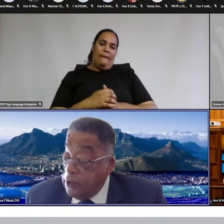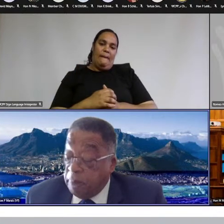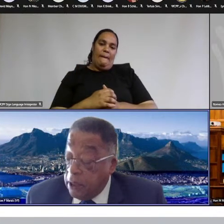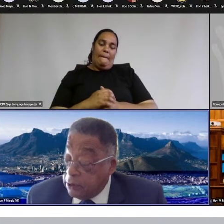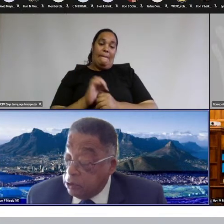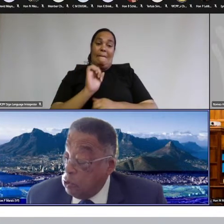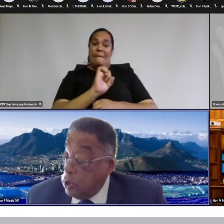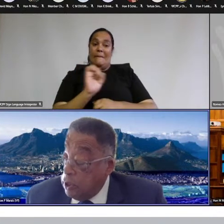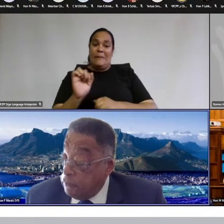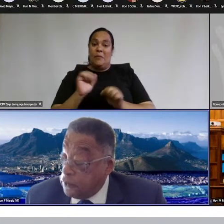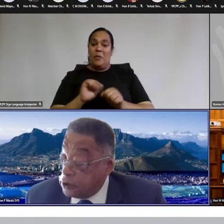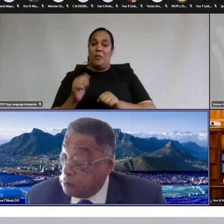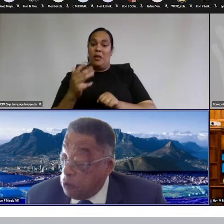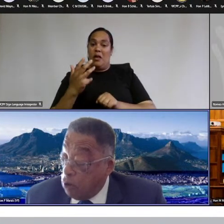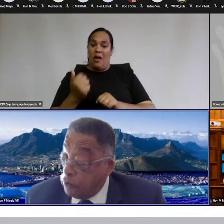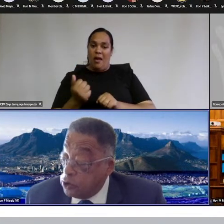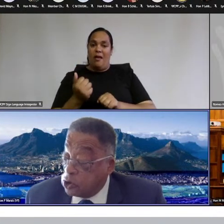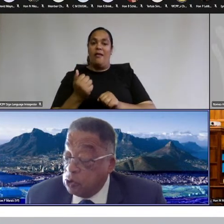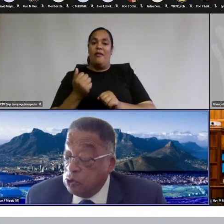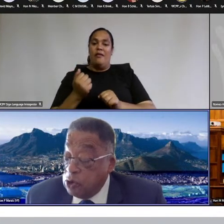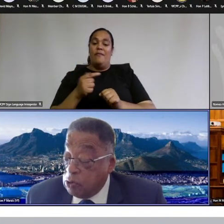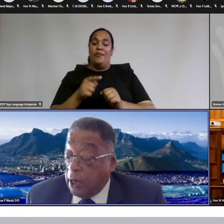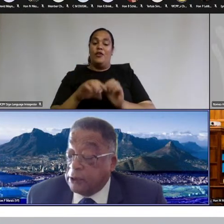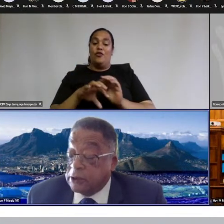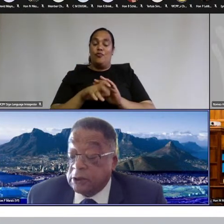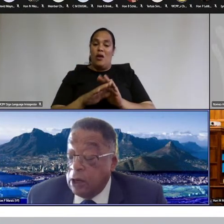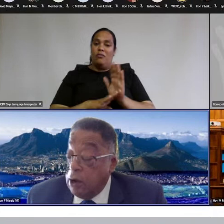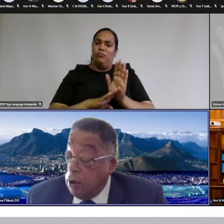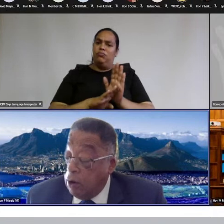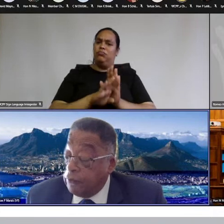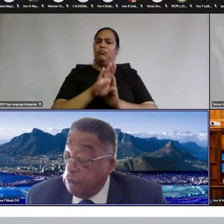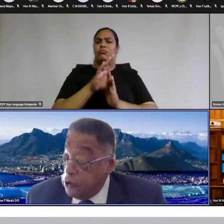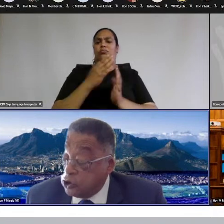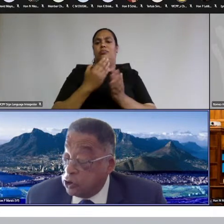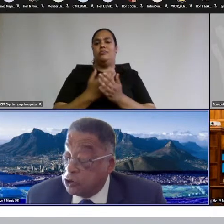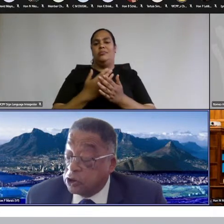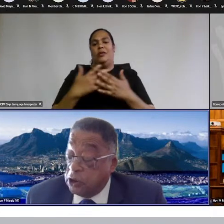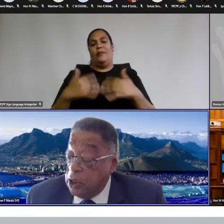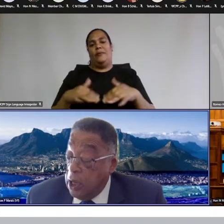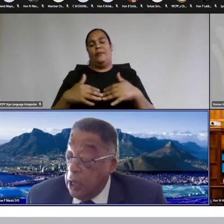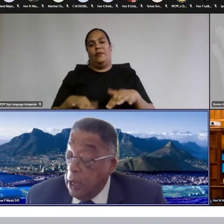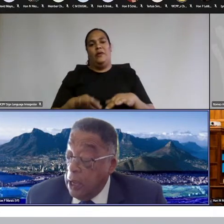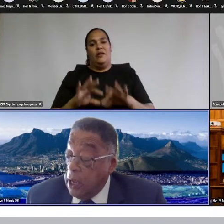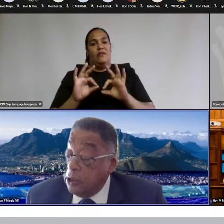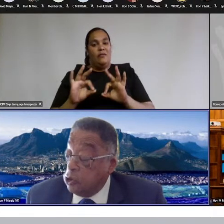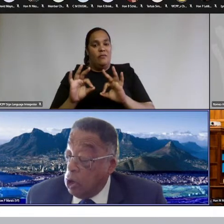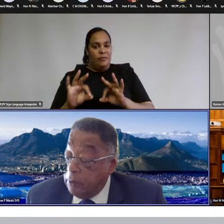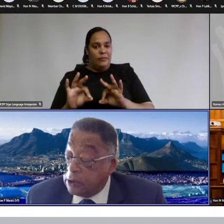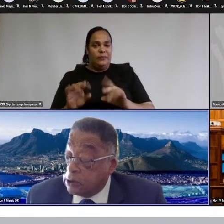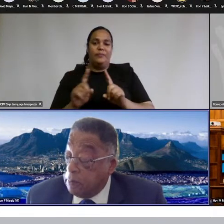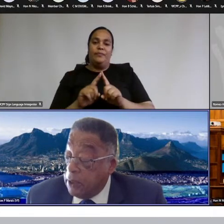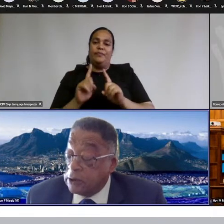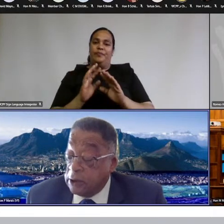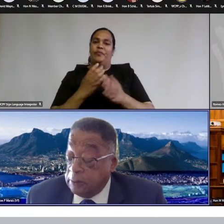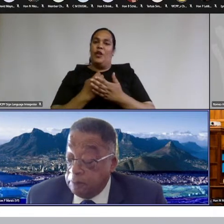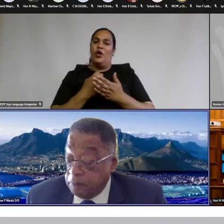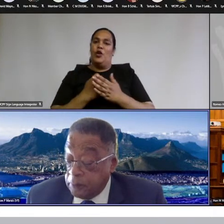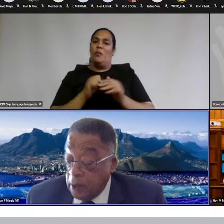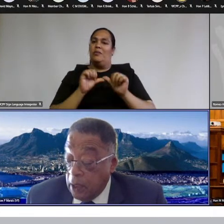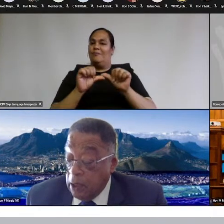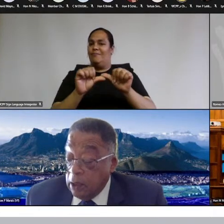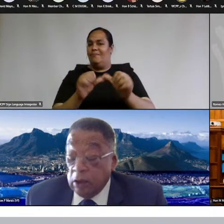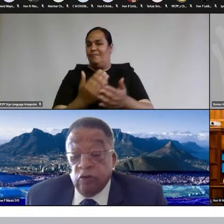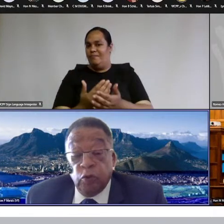They have the ability to lift this province to new heights of efficiency and economic